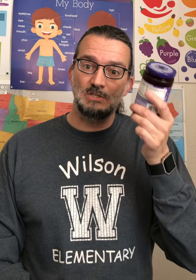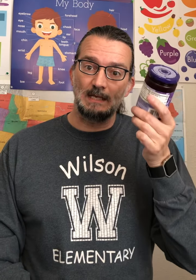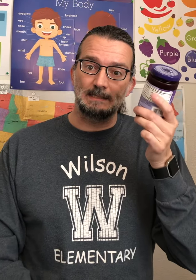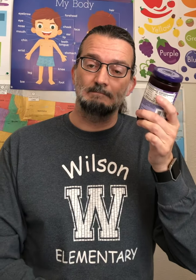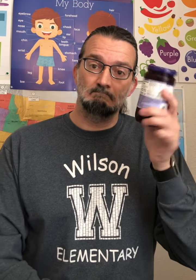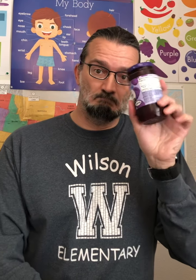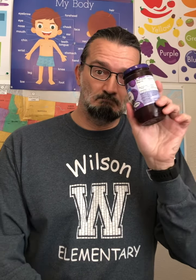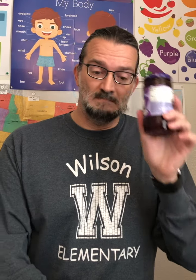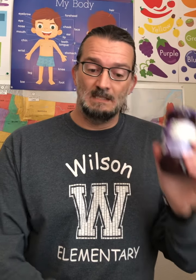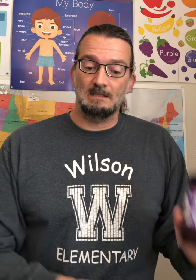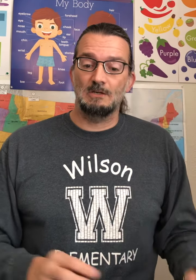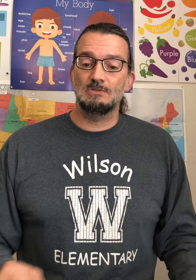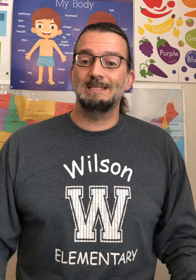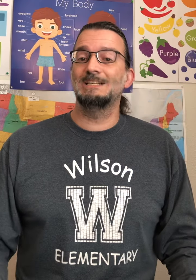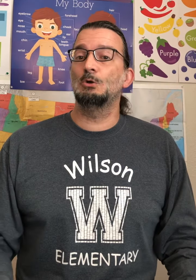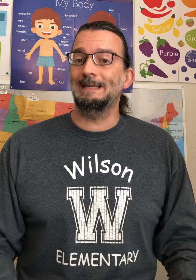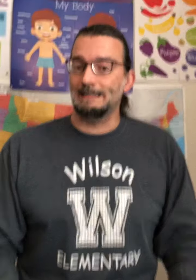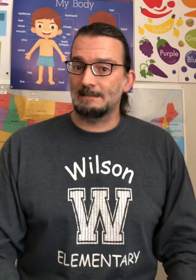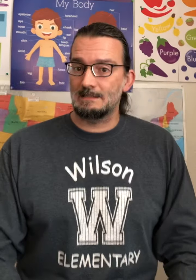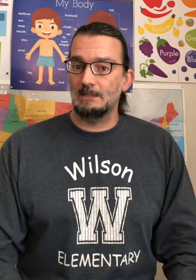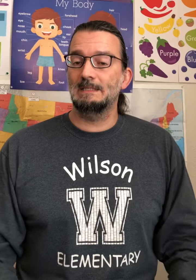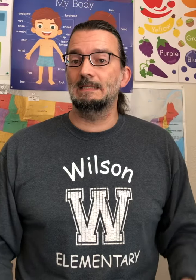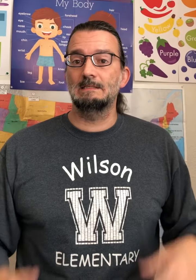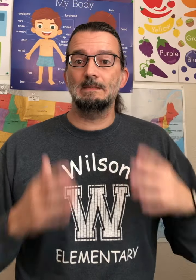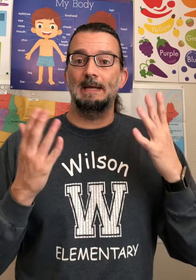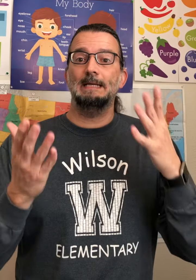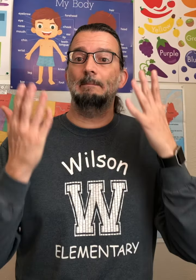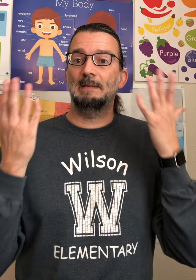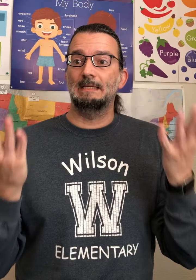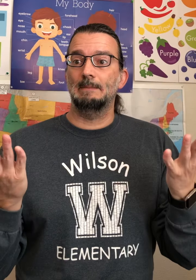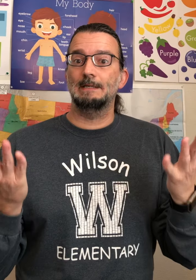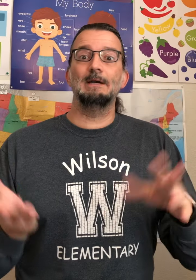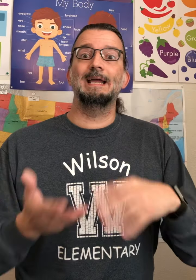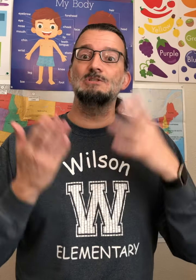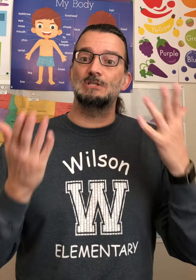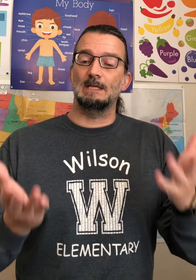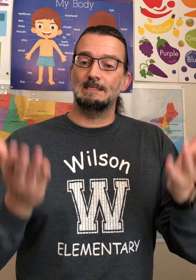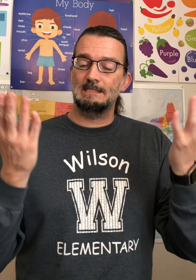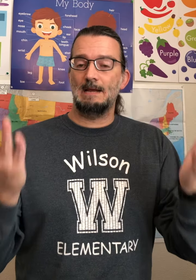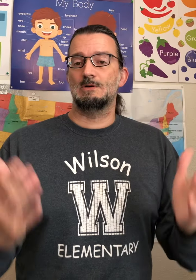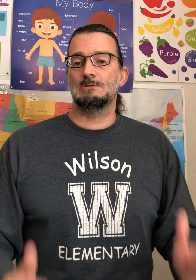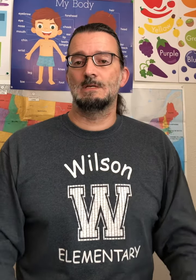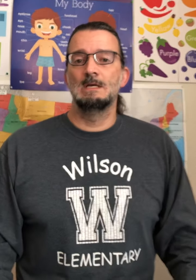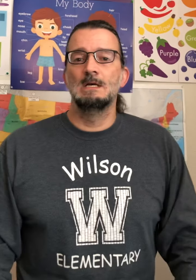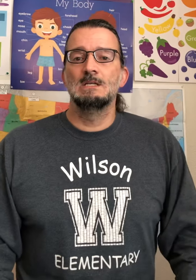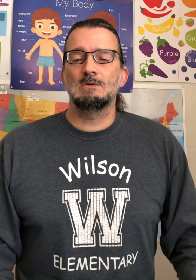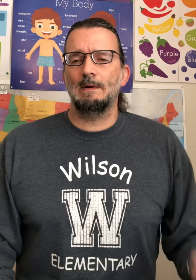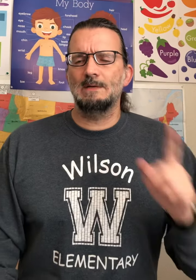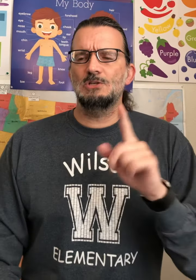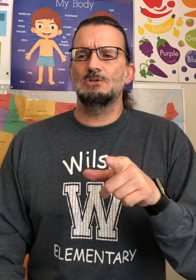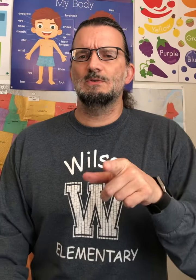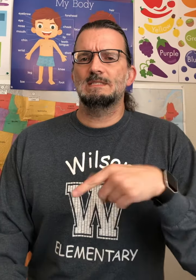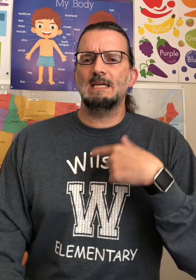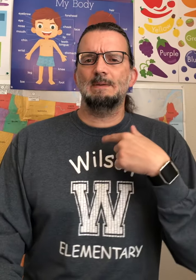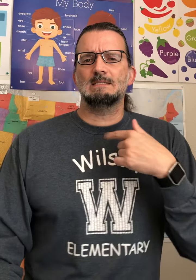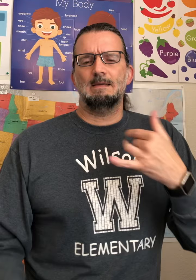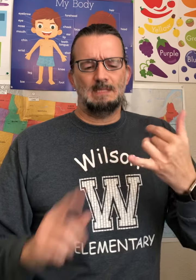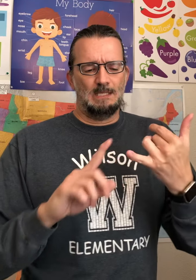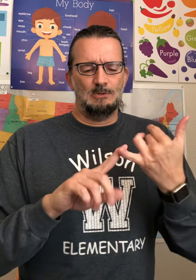jelly. Those are the ingredients you would need to make a peanut butter and jelly sandwich. So what I want you to do is think about something that you and your